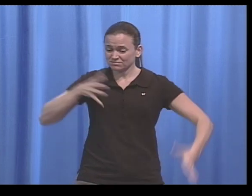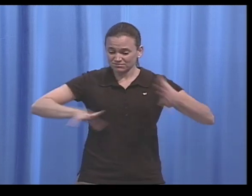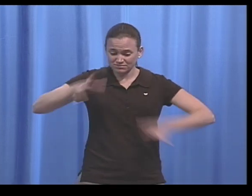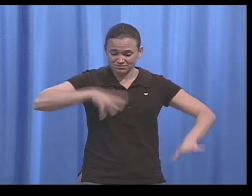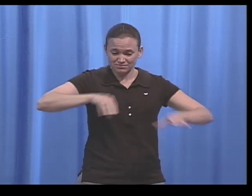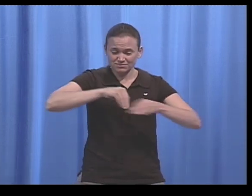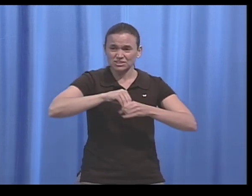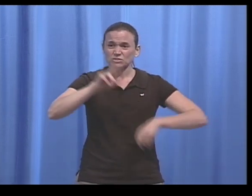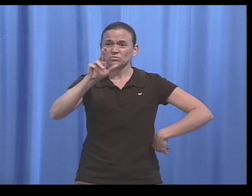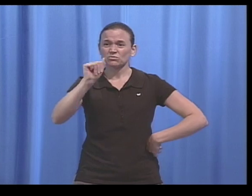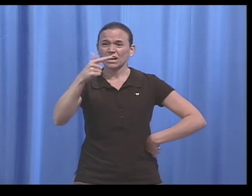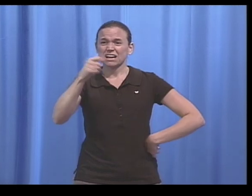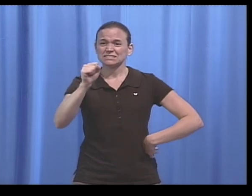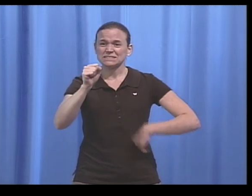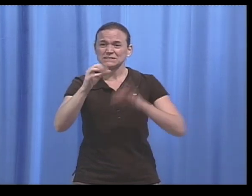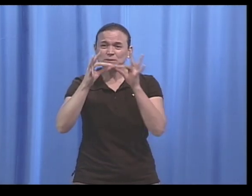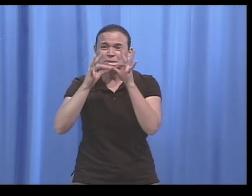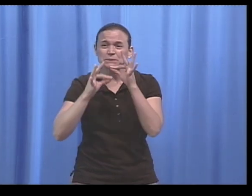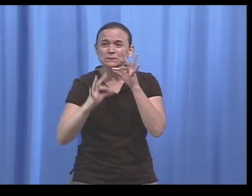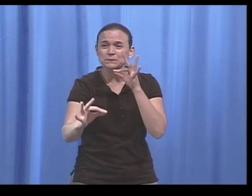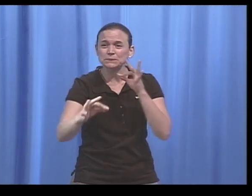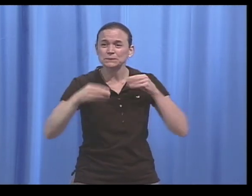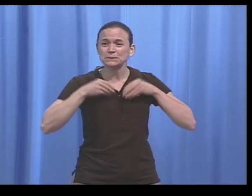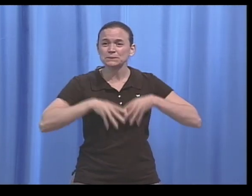and they were dressed in rags.